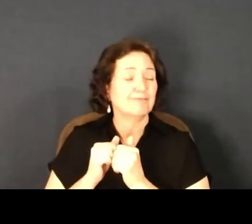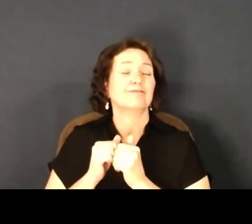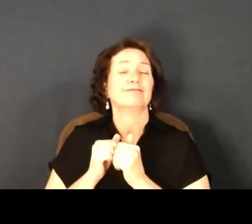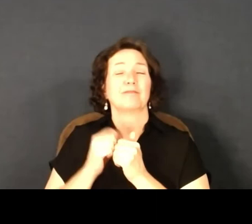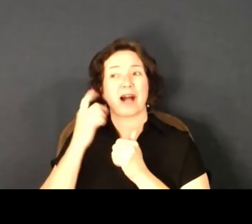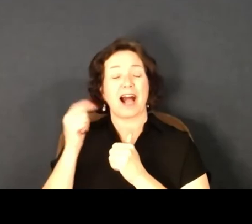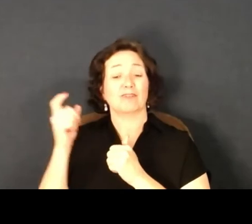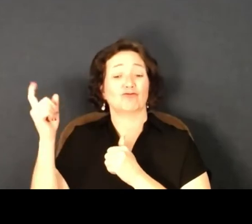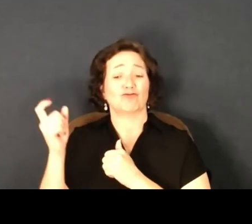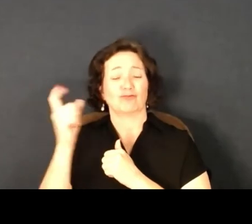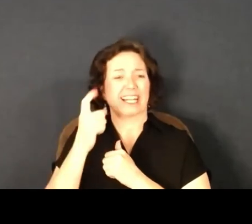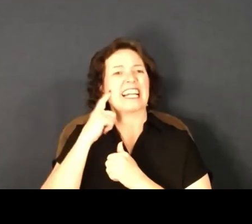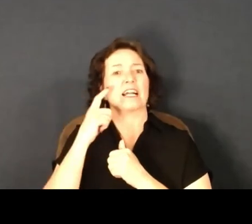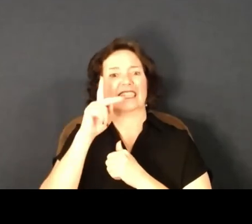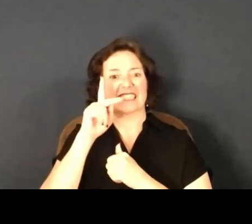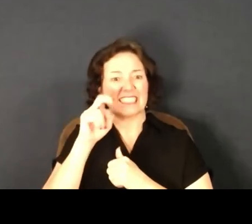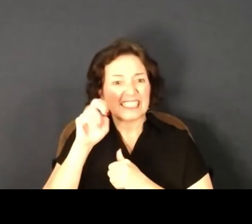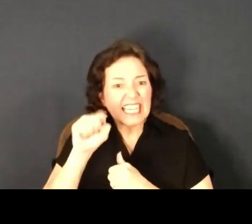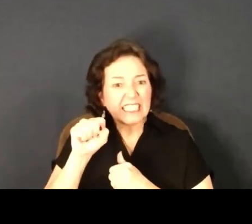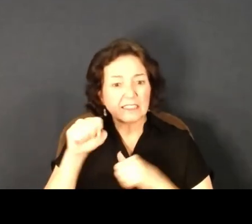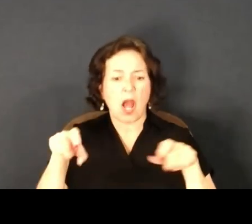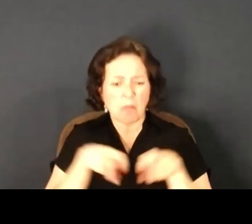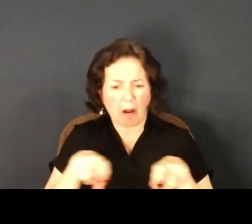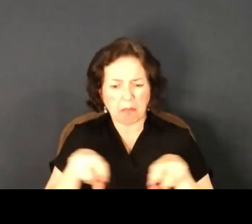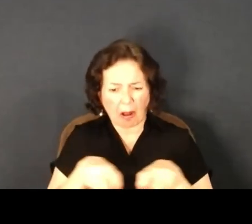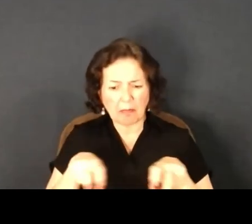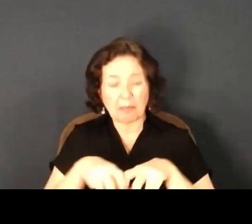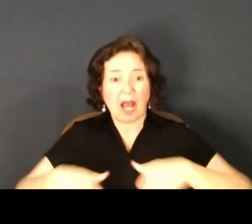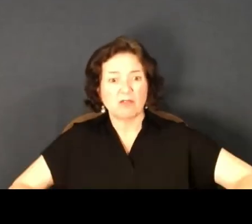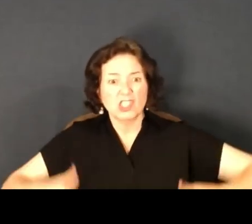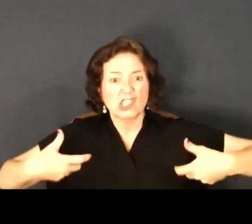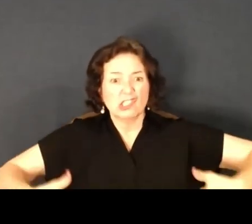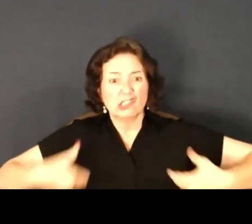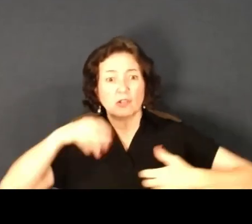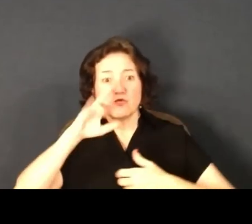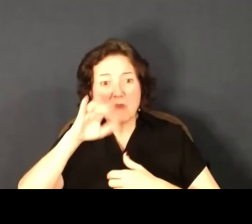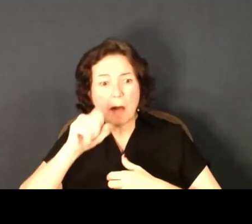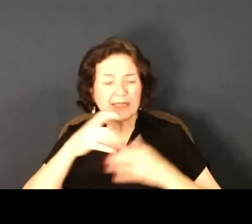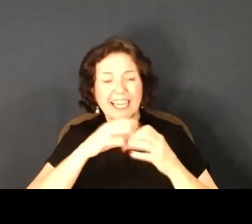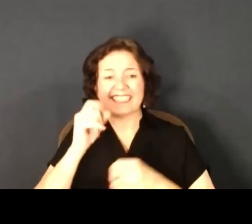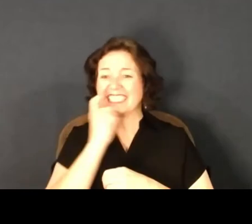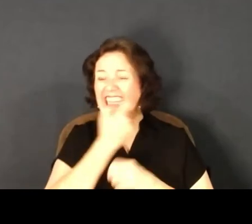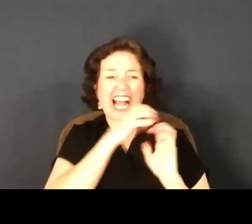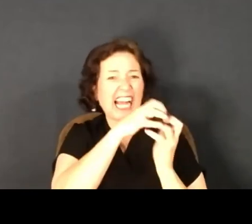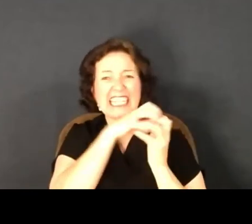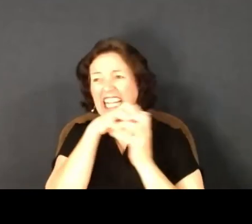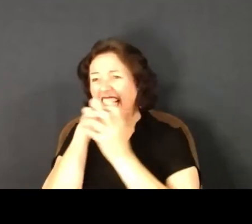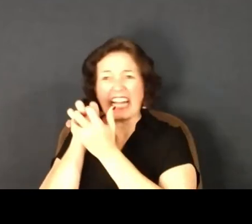Well, his knees started knocking and his ribs started rattling and his teeth started chattering